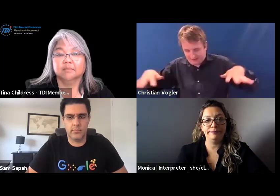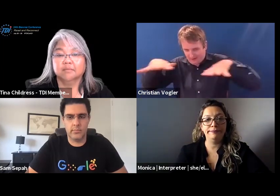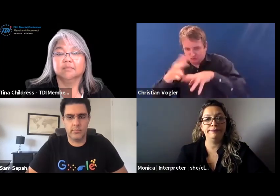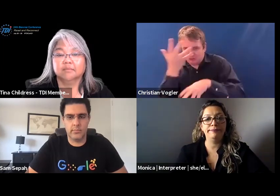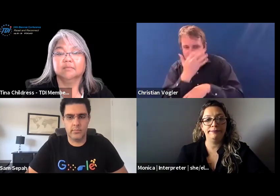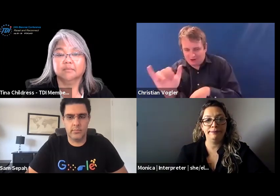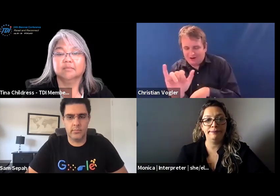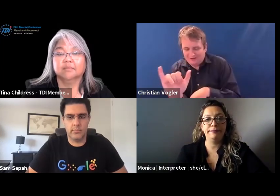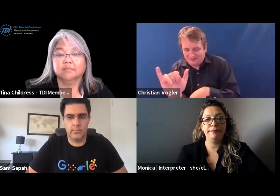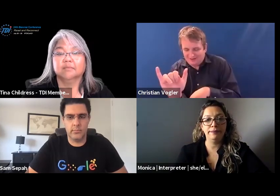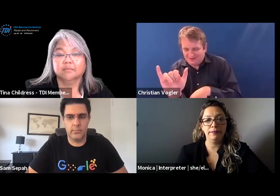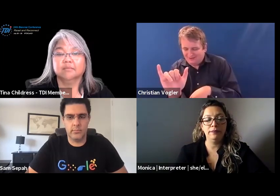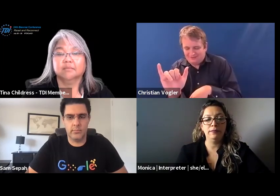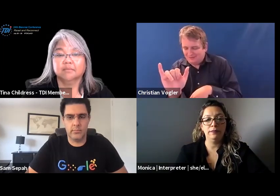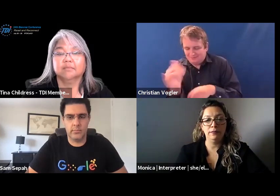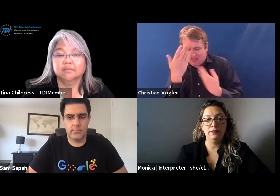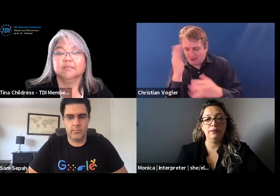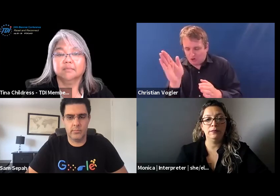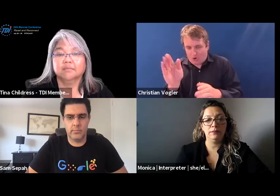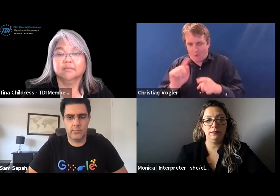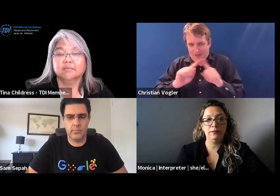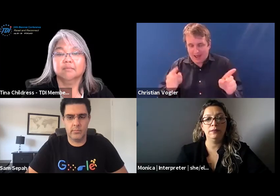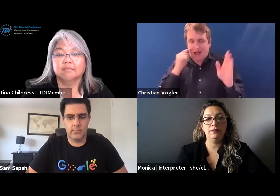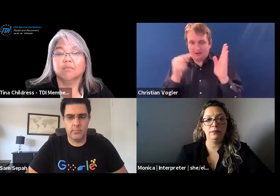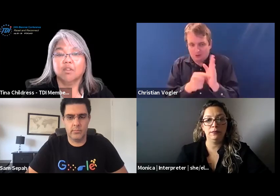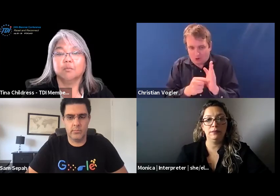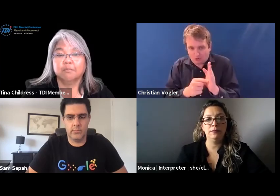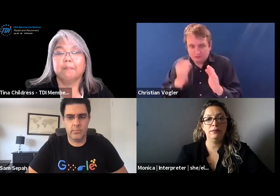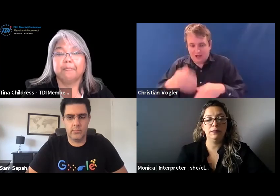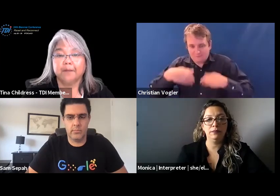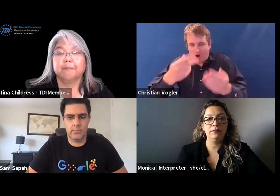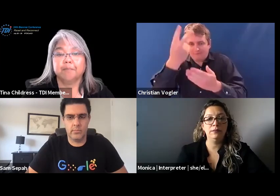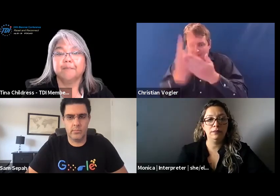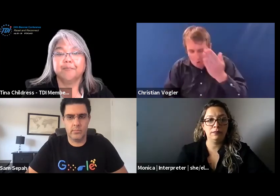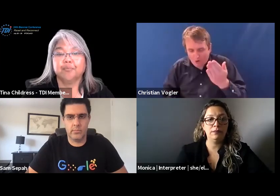And I don't know exactly how it works out and it integrates, but I've noticed